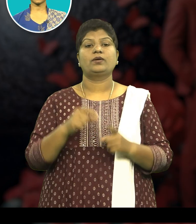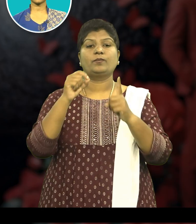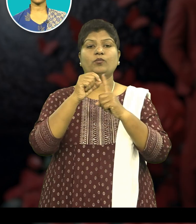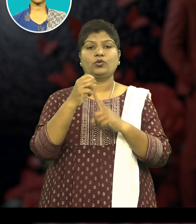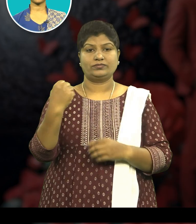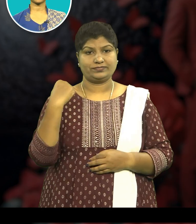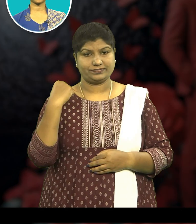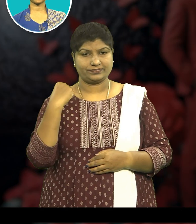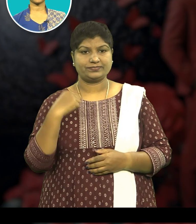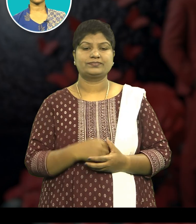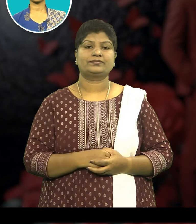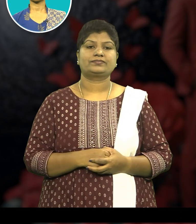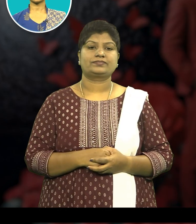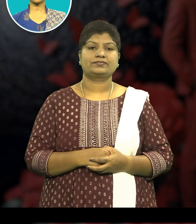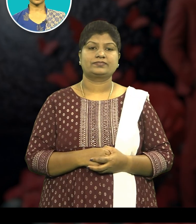proteins,